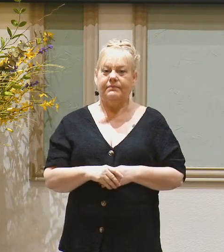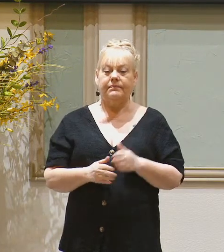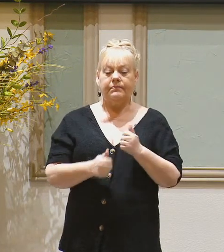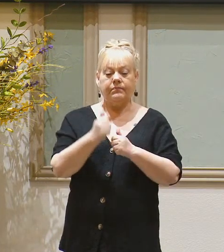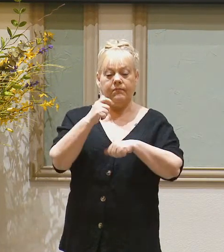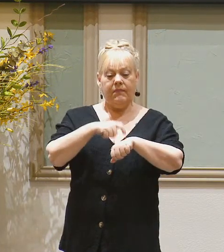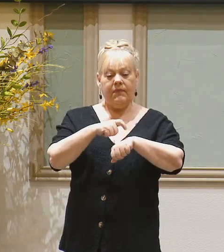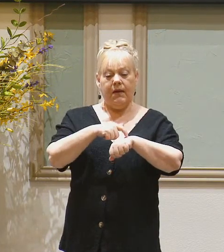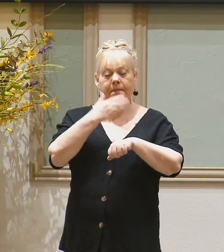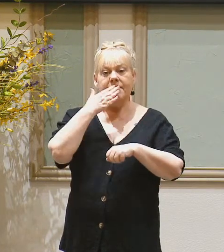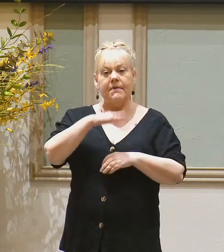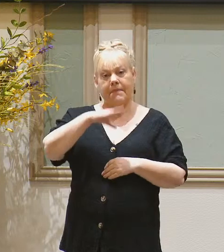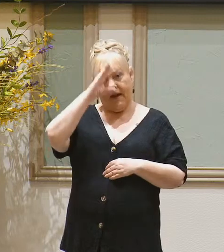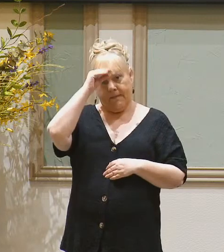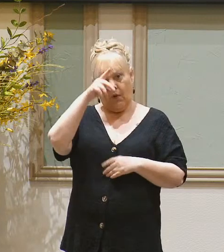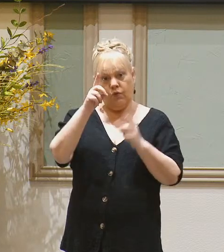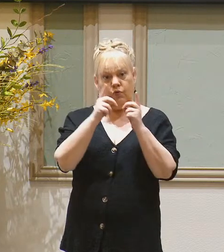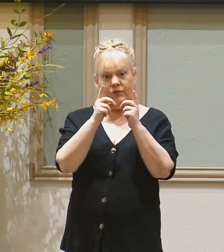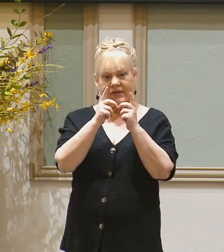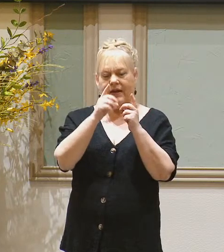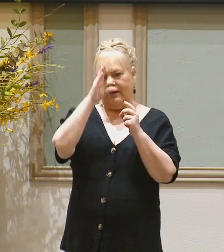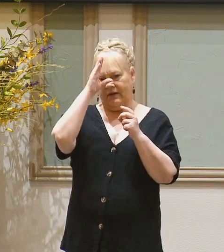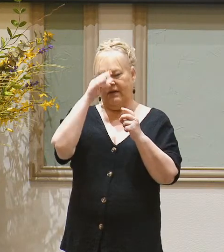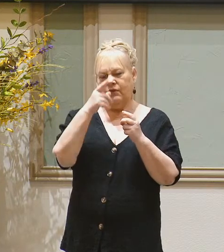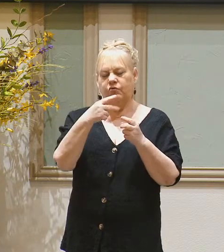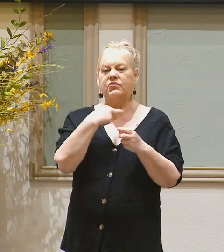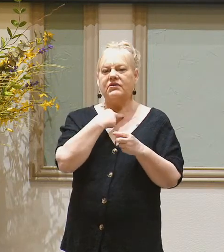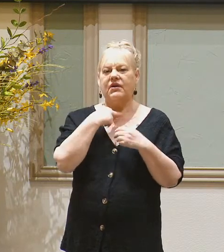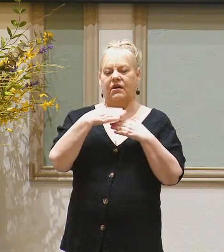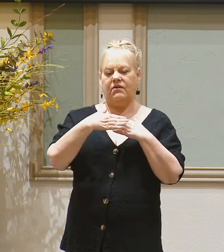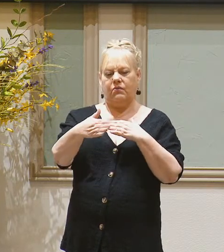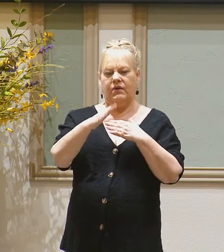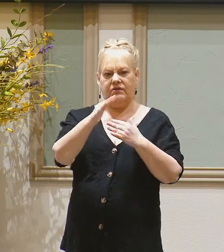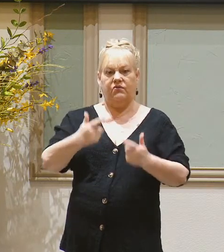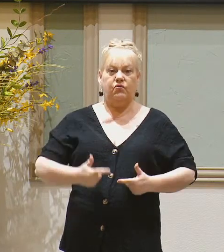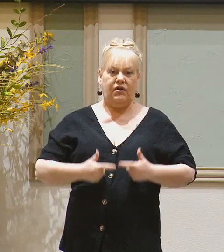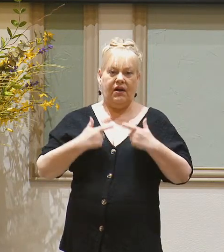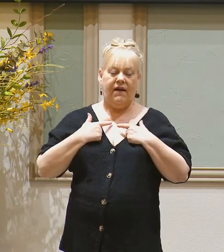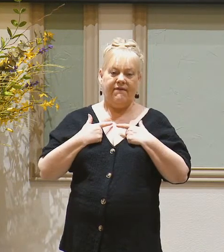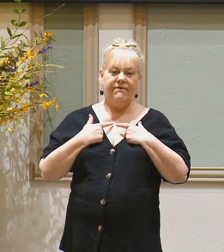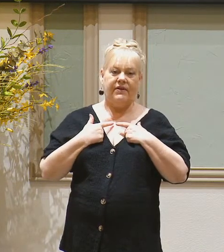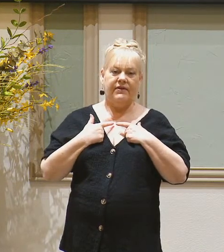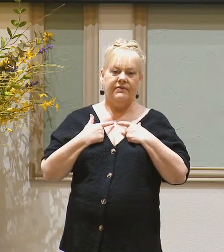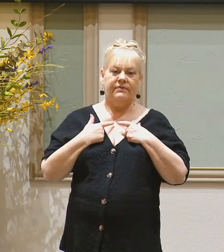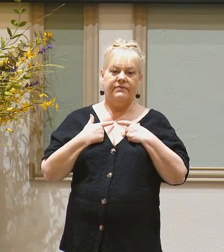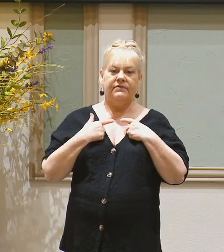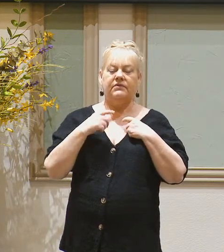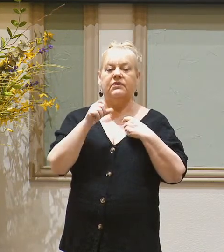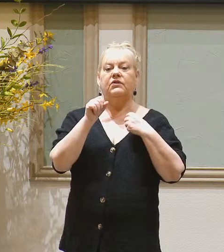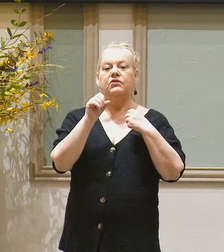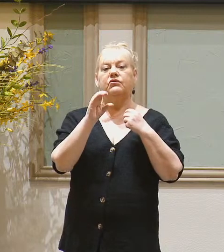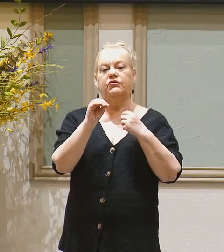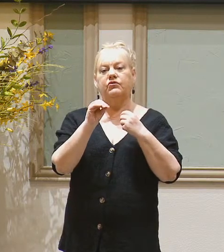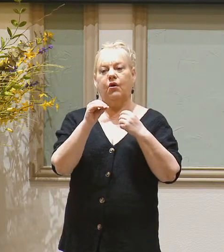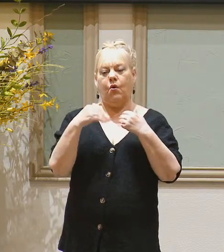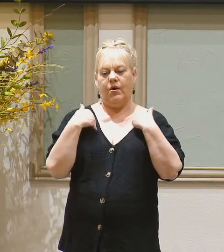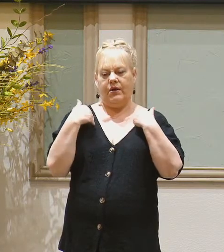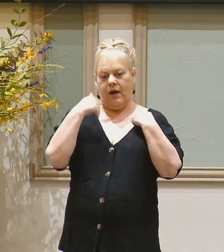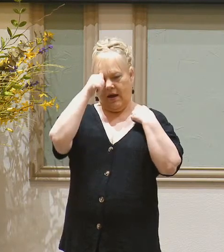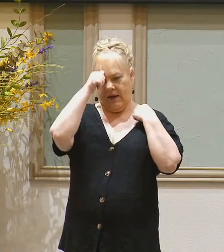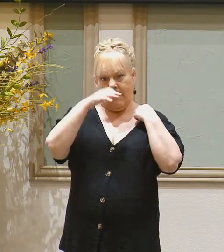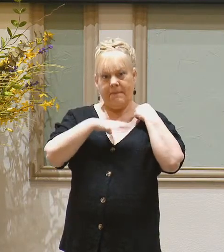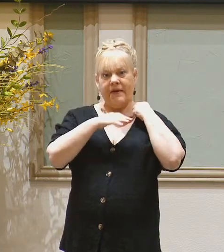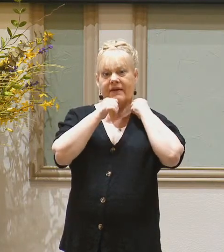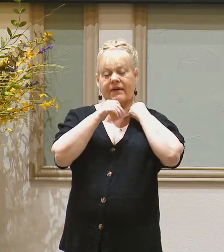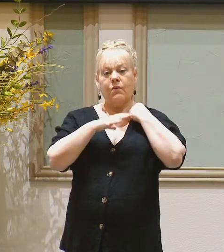Most of the time, the bad boy you date is the bad boy you're stuck with for the rest of your life. And so, young men and